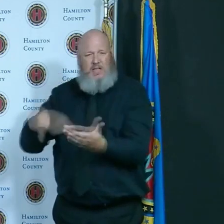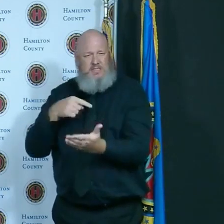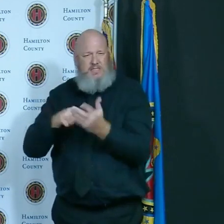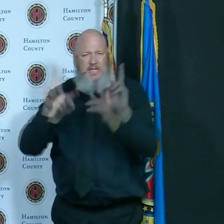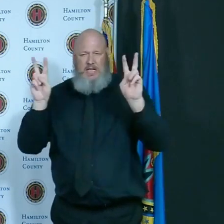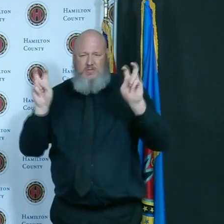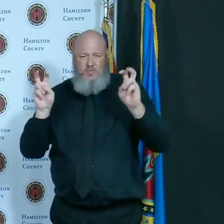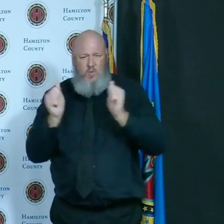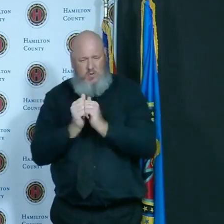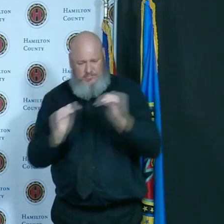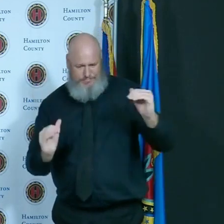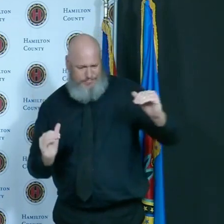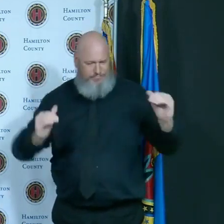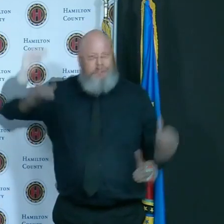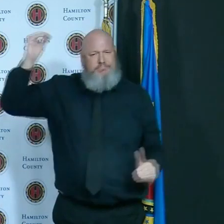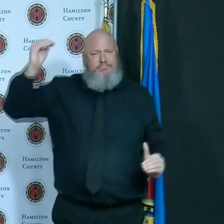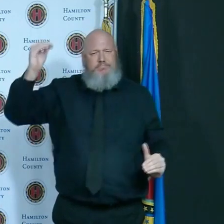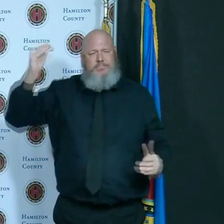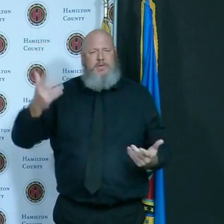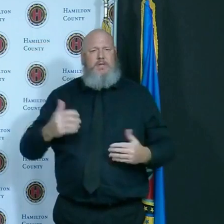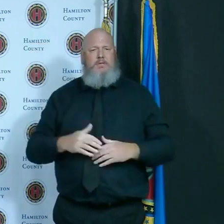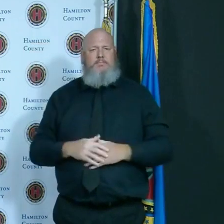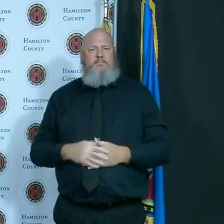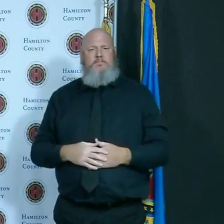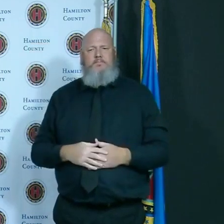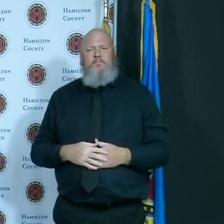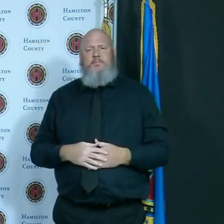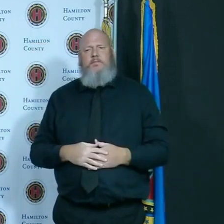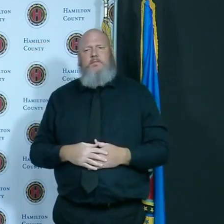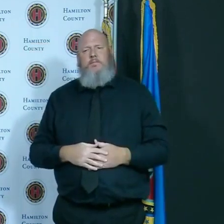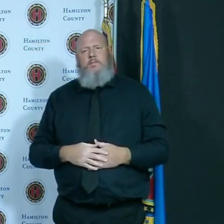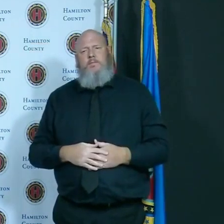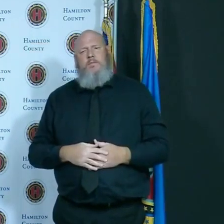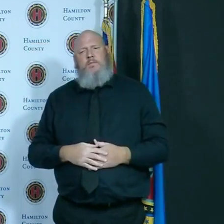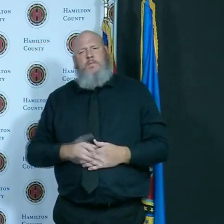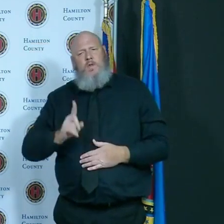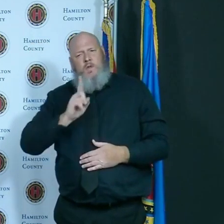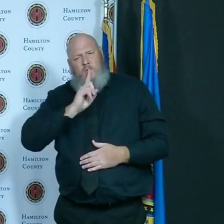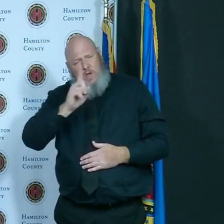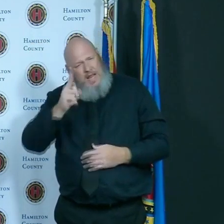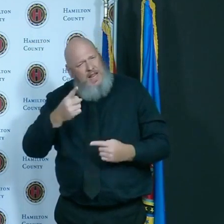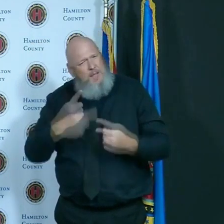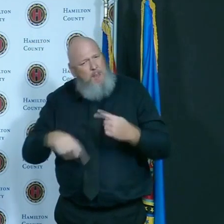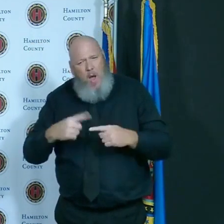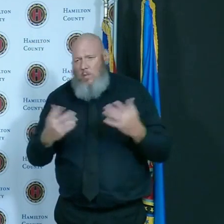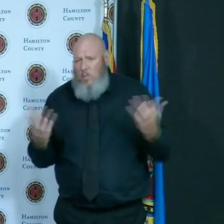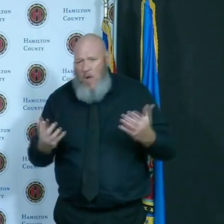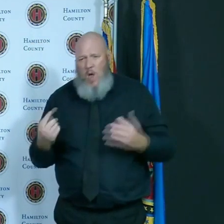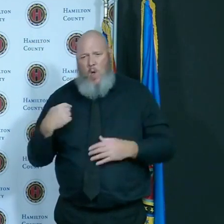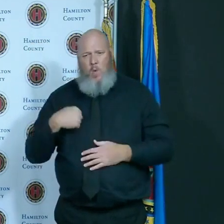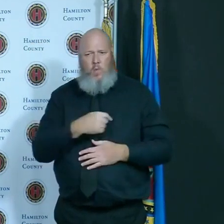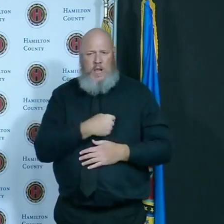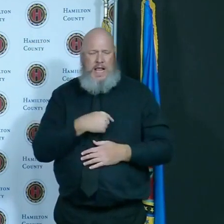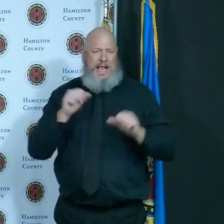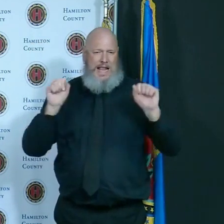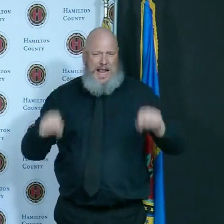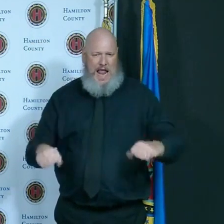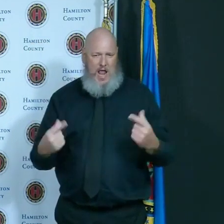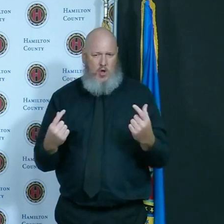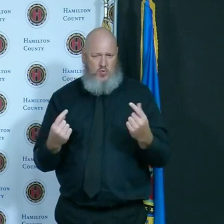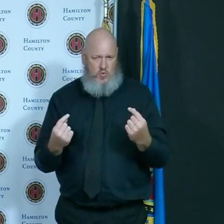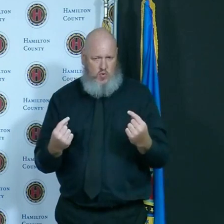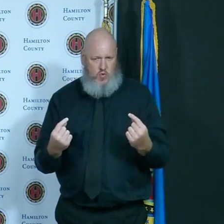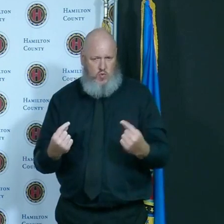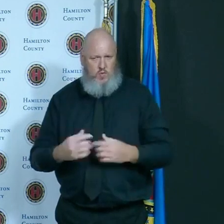at the end of the day, it is about our own individual agency and activation. So it is more important than